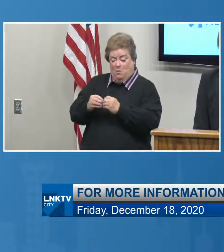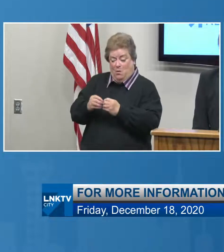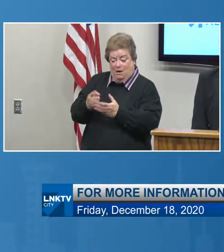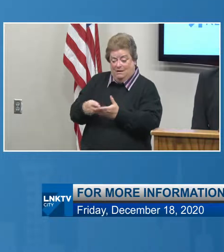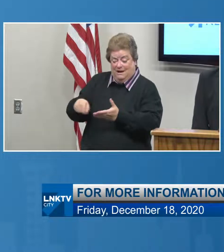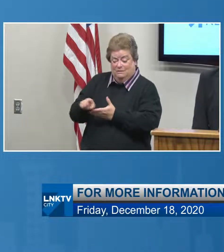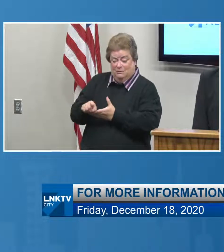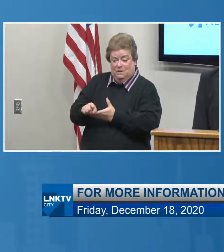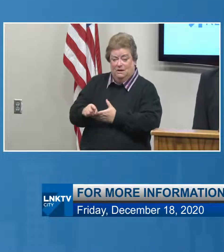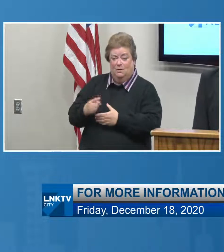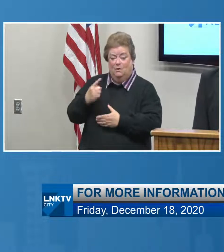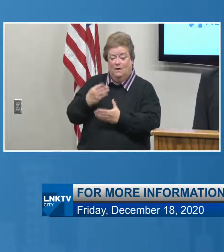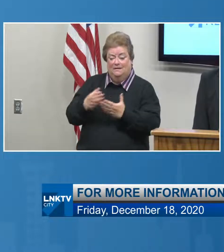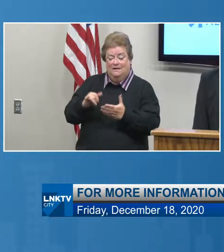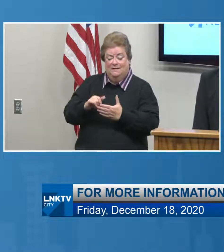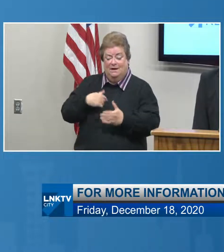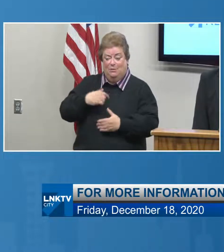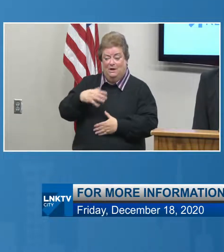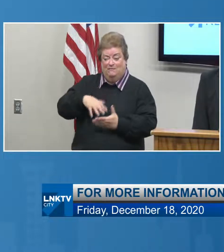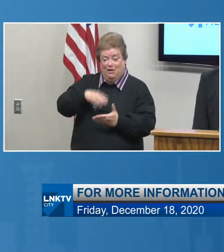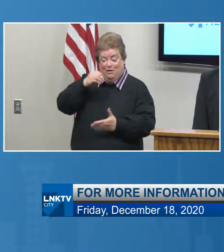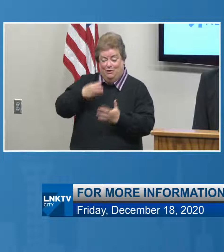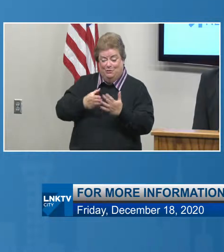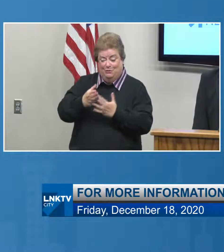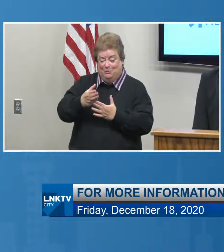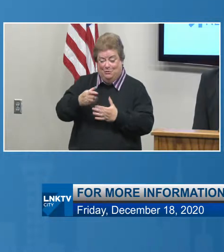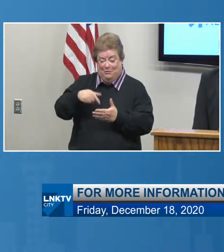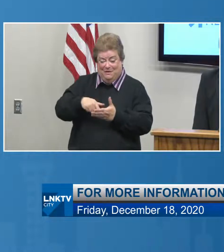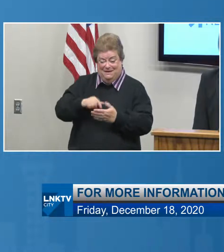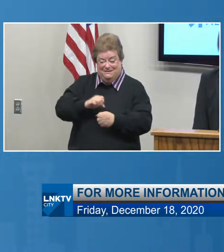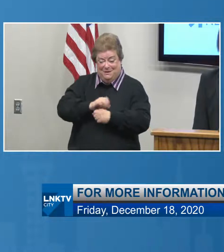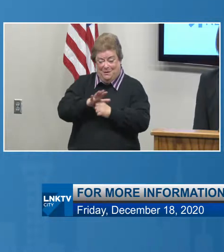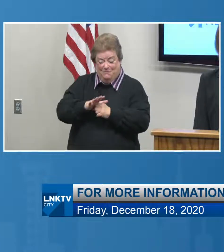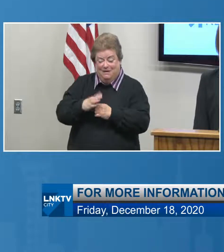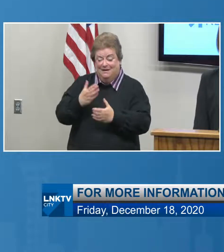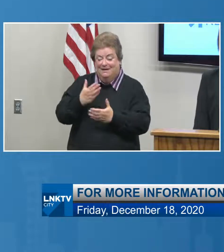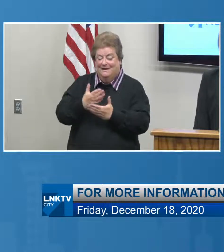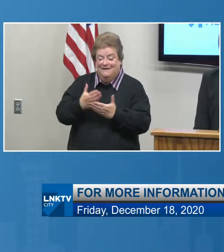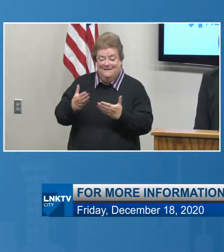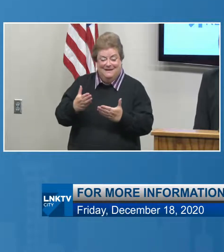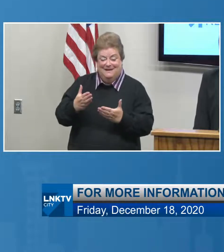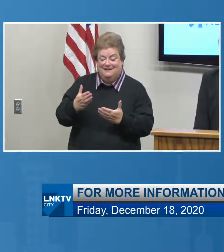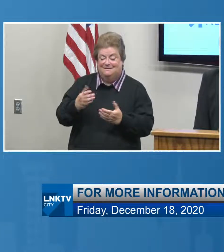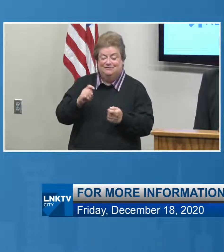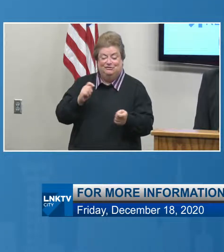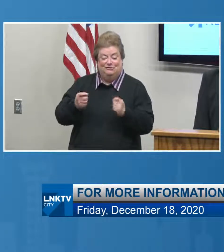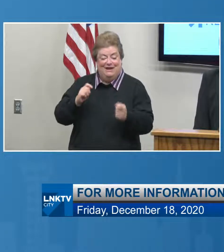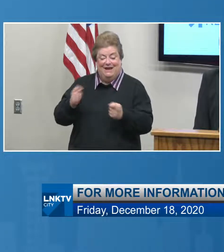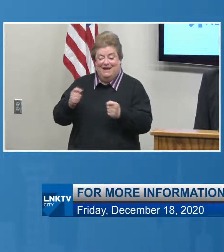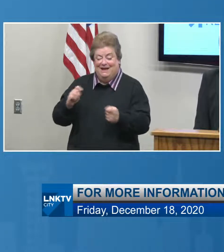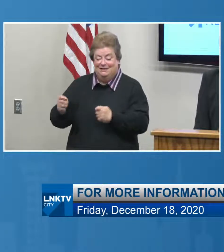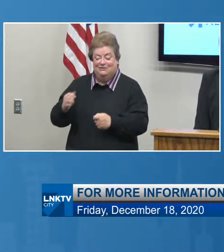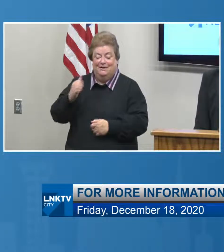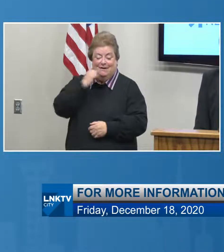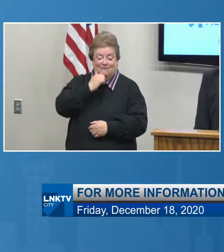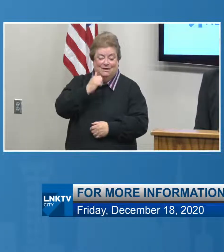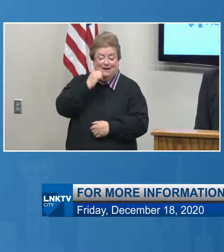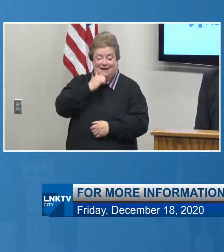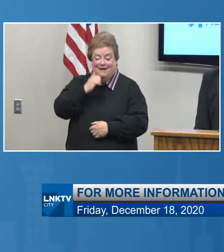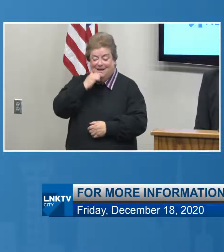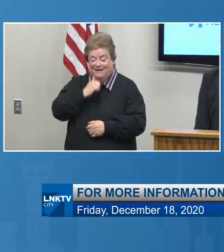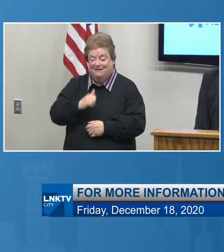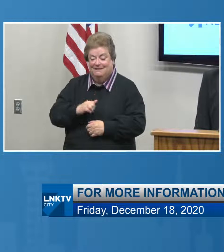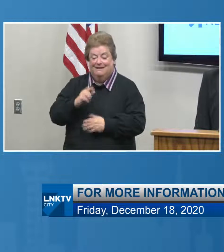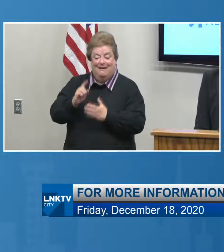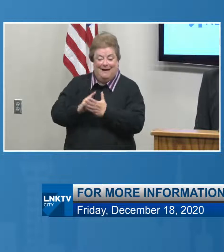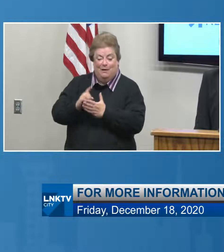we've learned through the pandemic is that things change on a day by day or hour by hour. So our hope